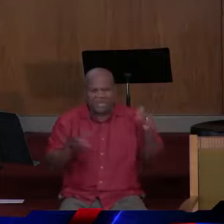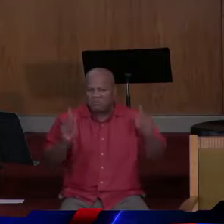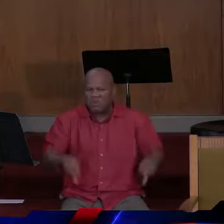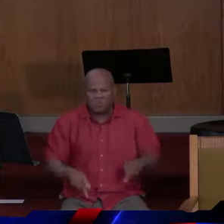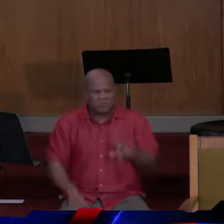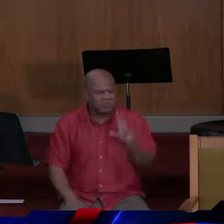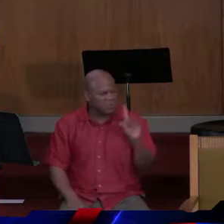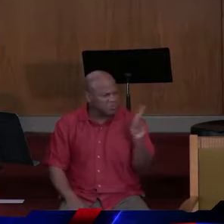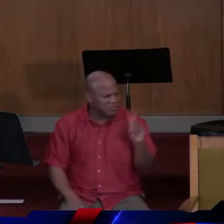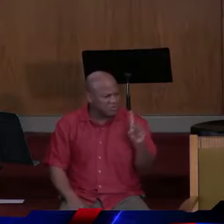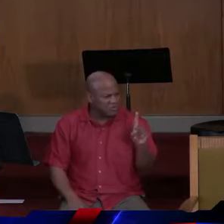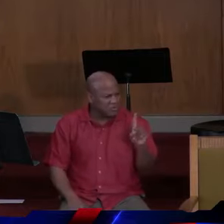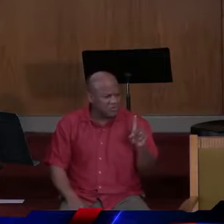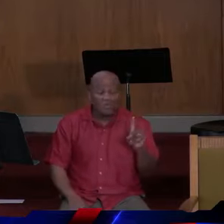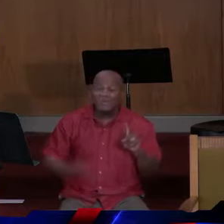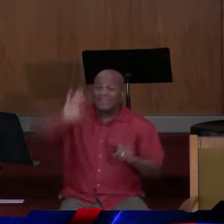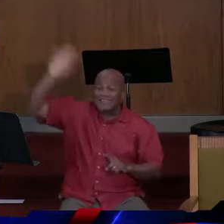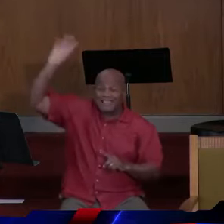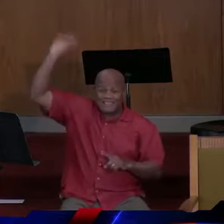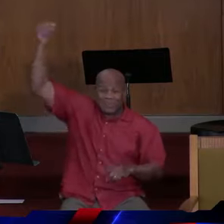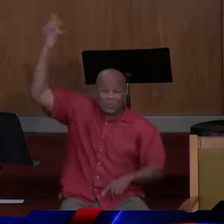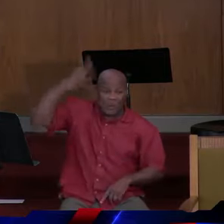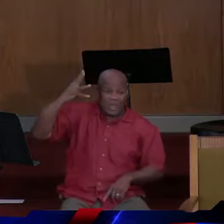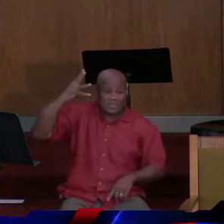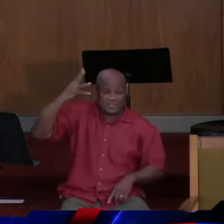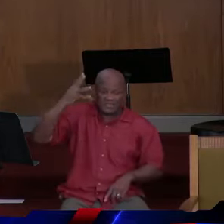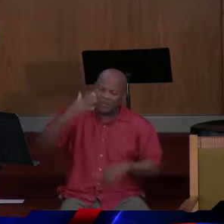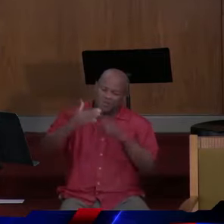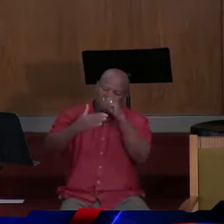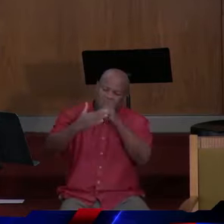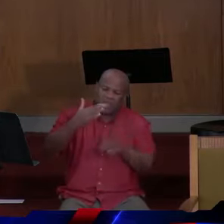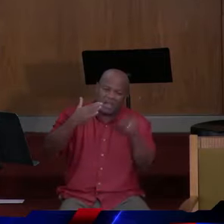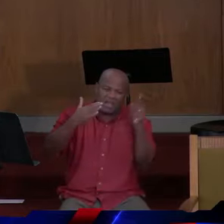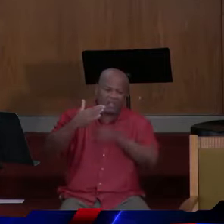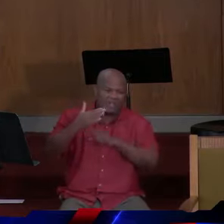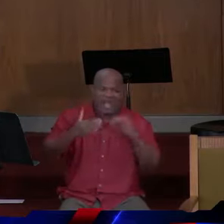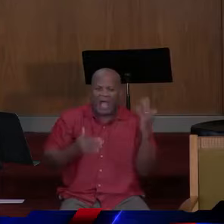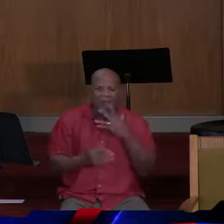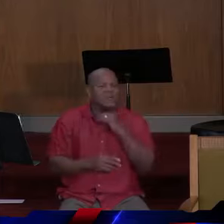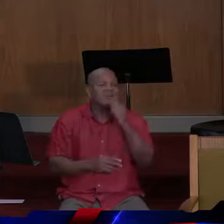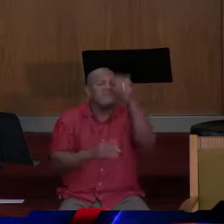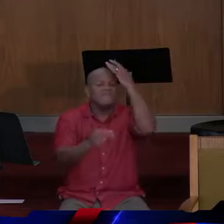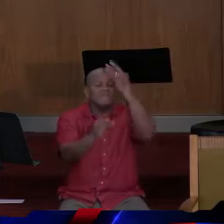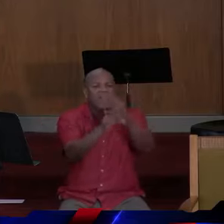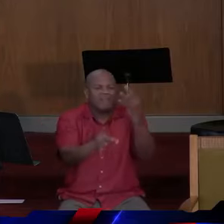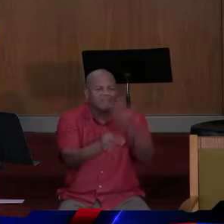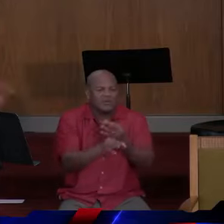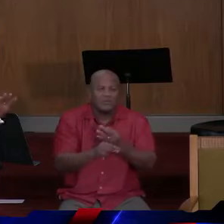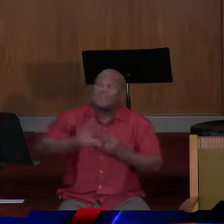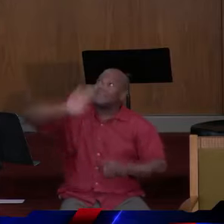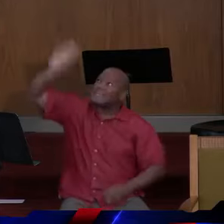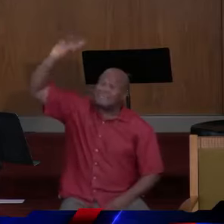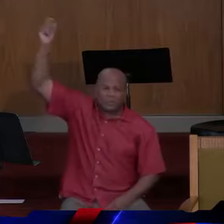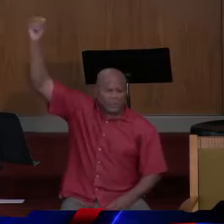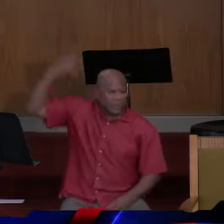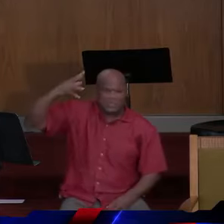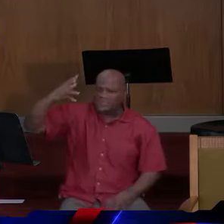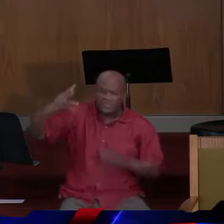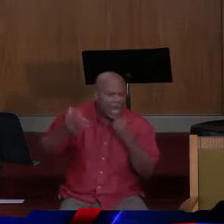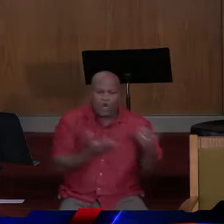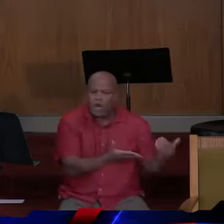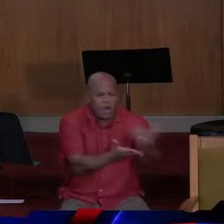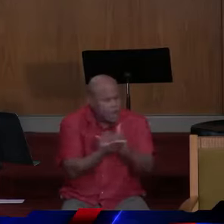witness? Nor can his grace be annulled by our unfaithfulness. God's grace, we didn't earn